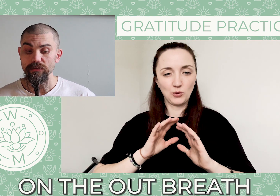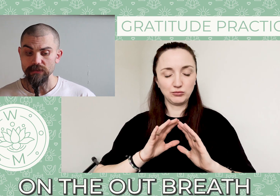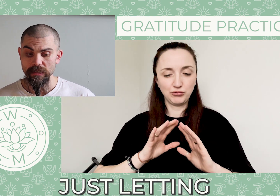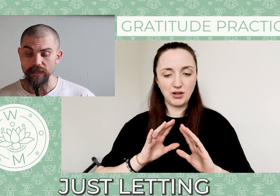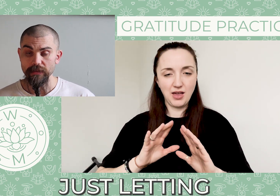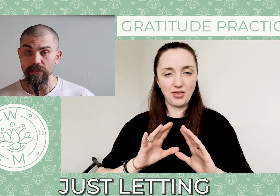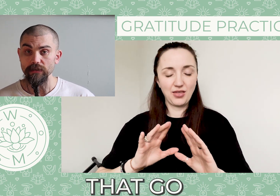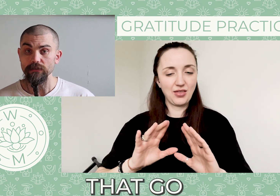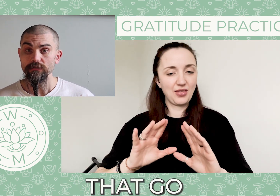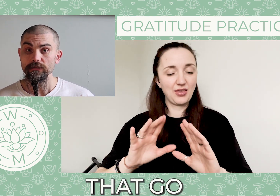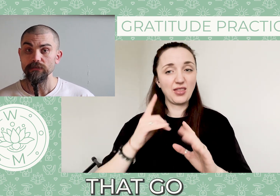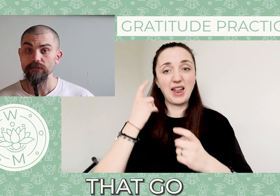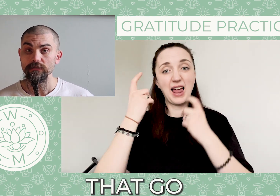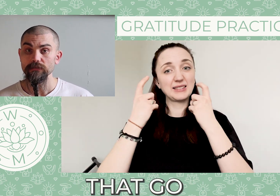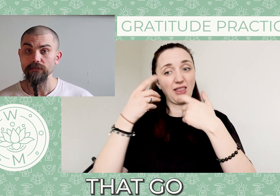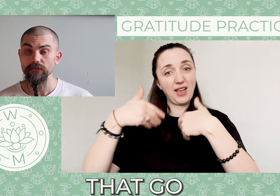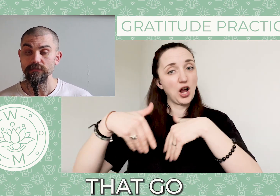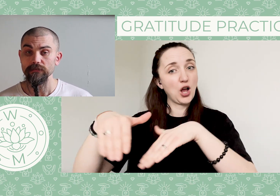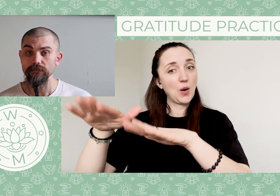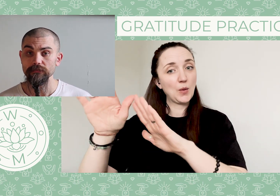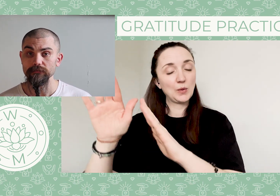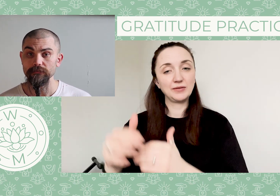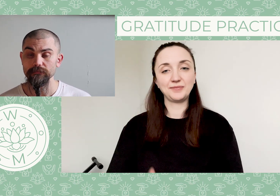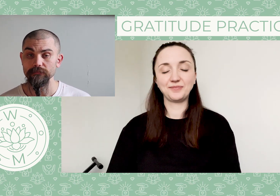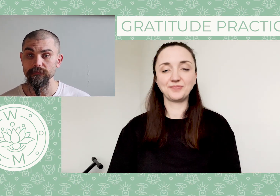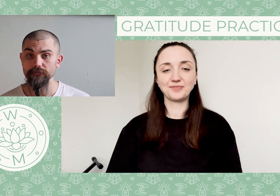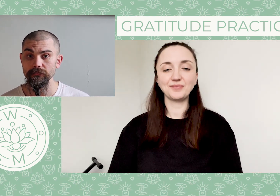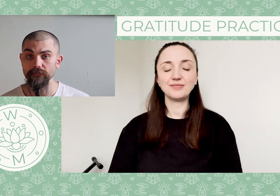And on the out-breath, just letting that go.